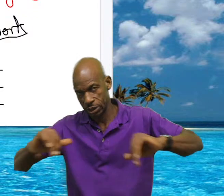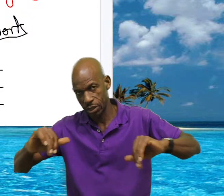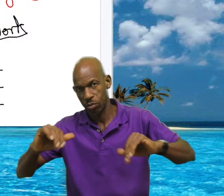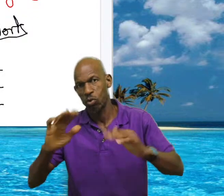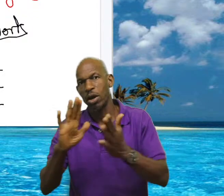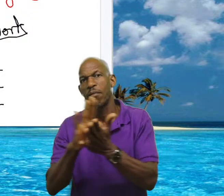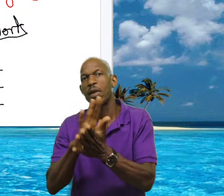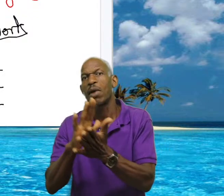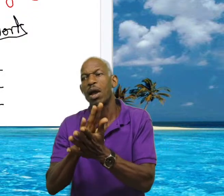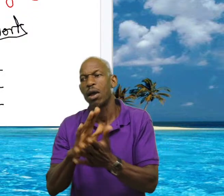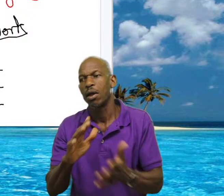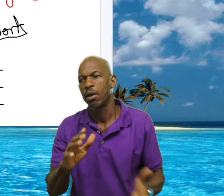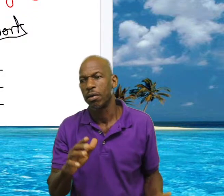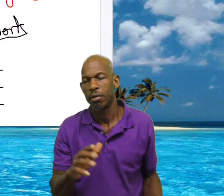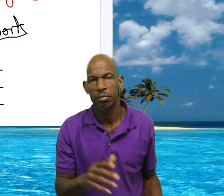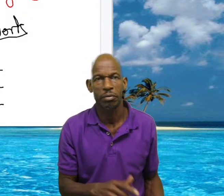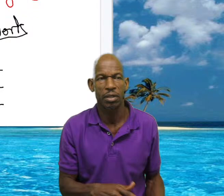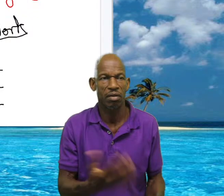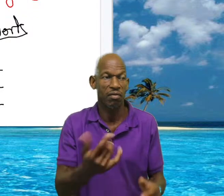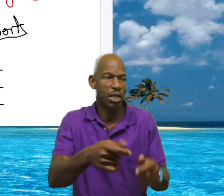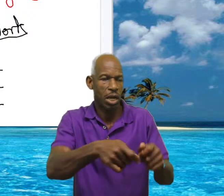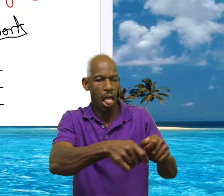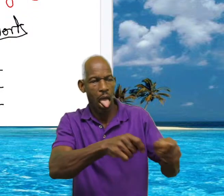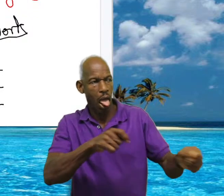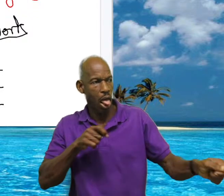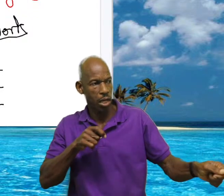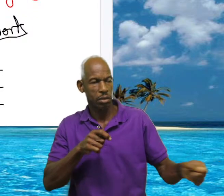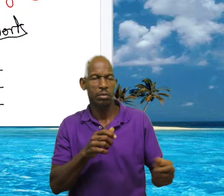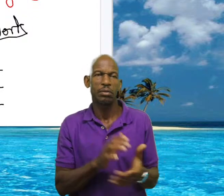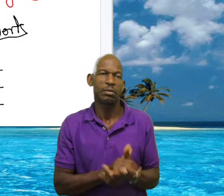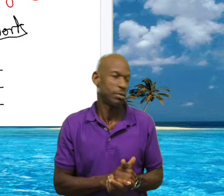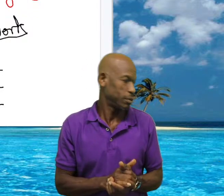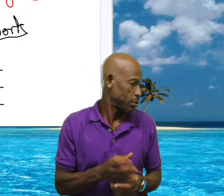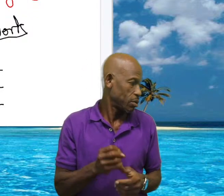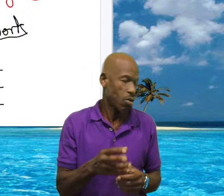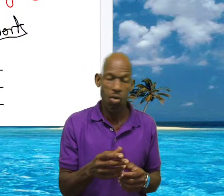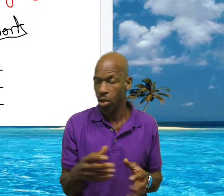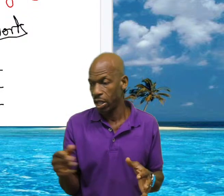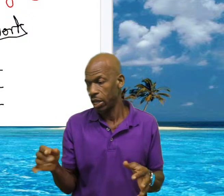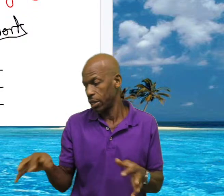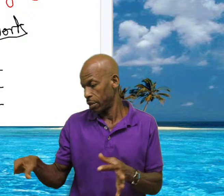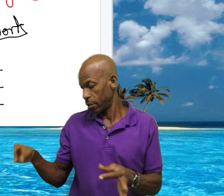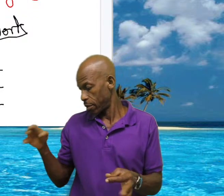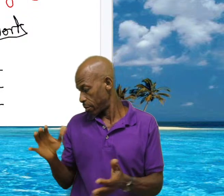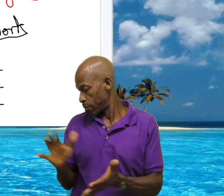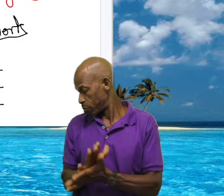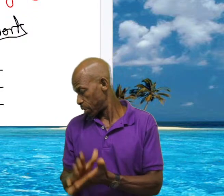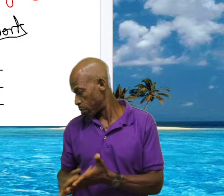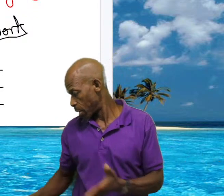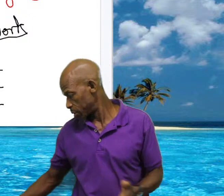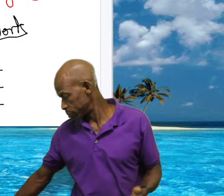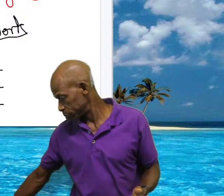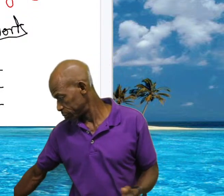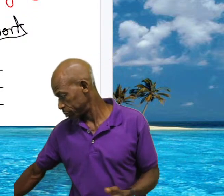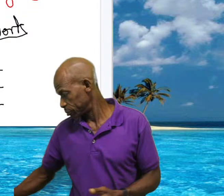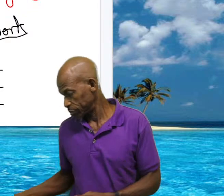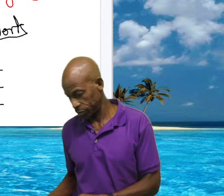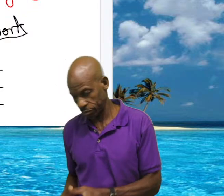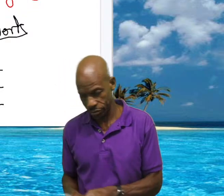right? If you have to take it out of your book, you're going to have a separate piece of paper. You put in aside your books. Do